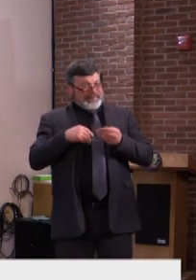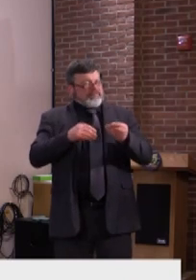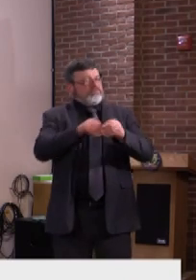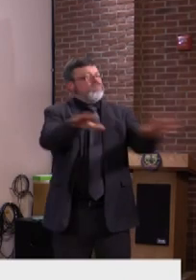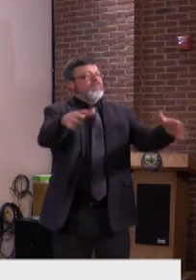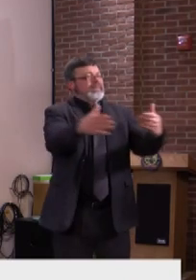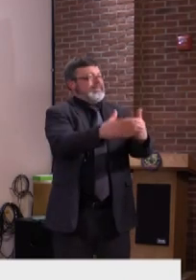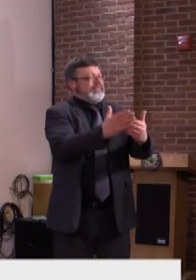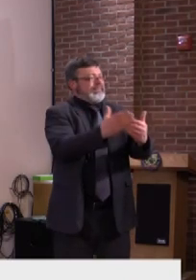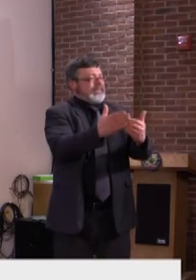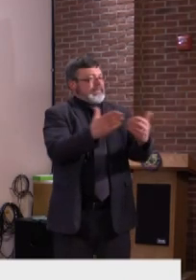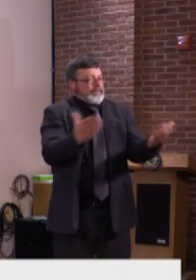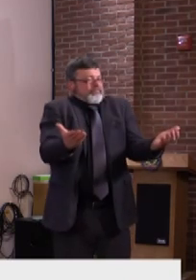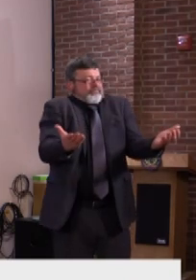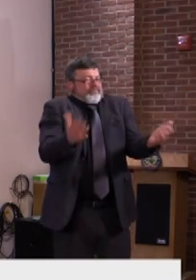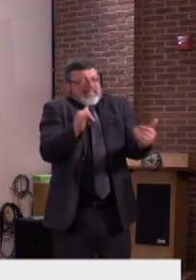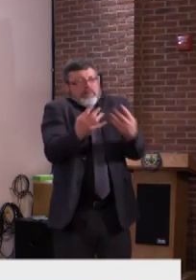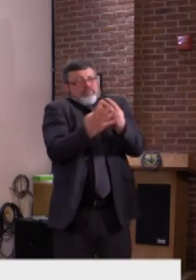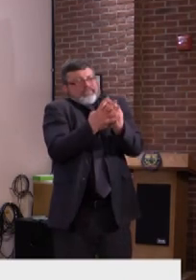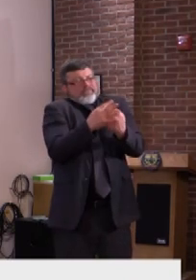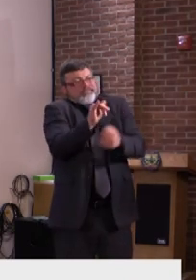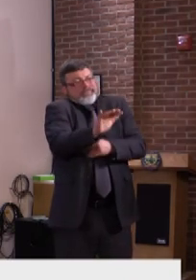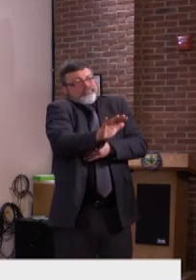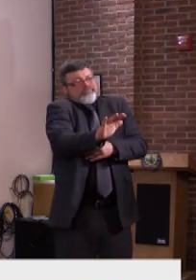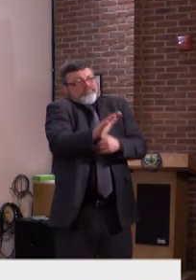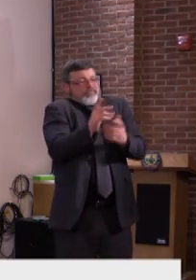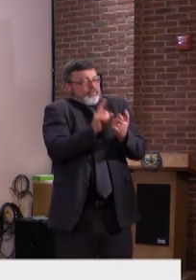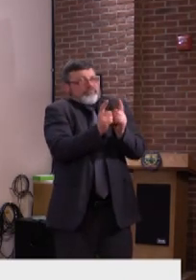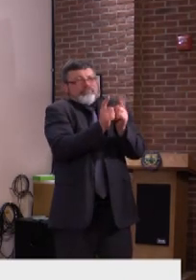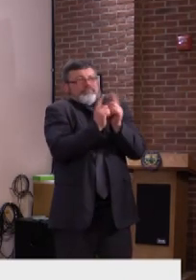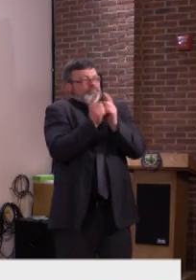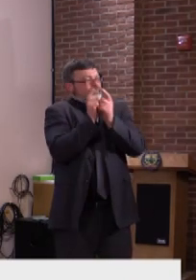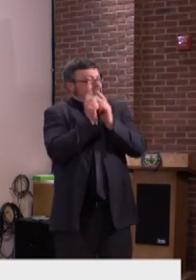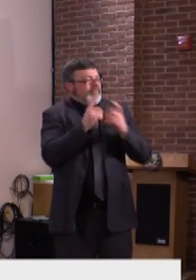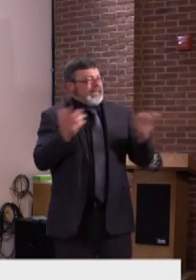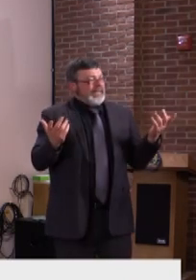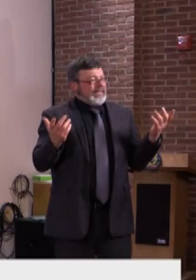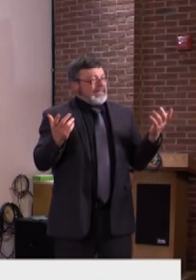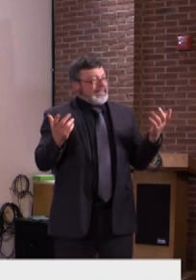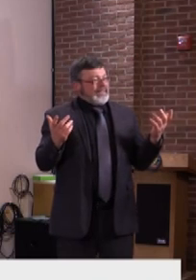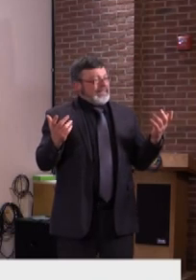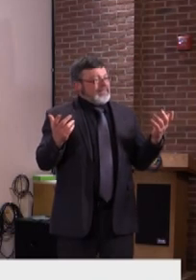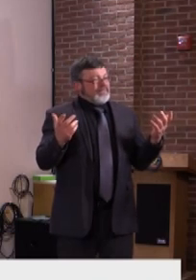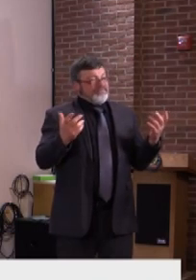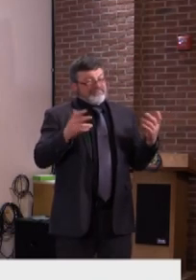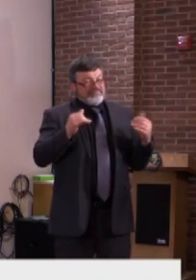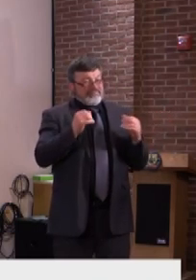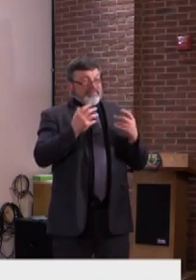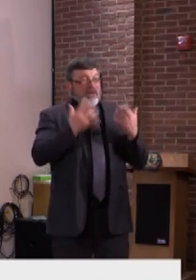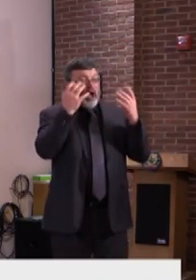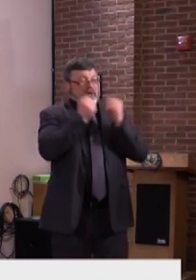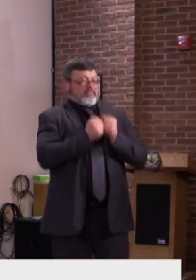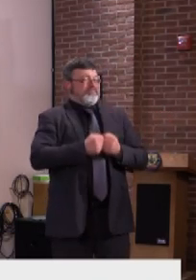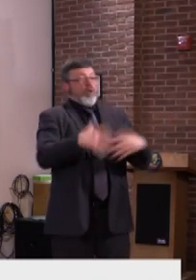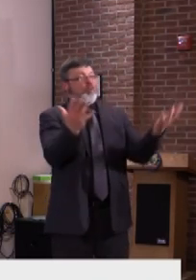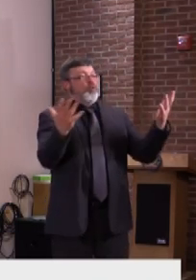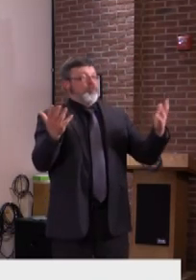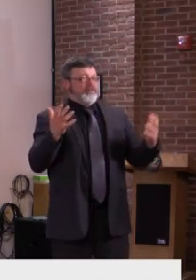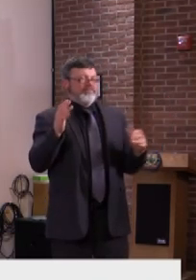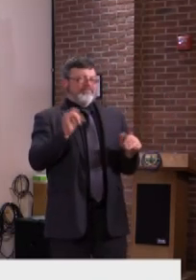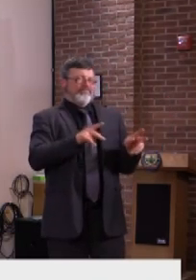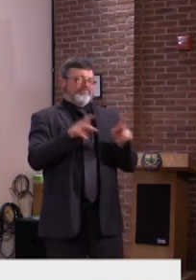does go like wildfire so i'm i guess